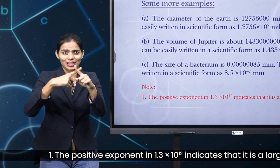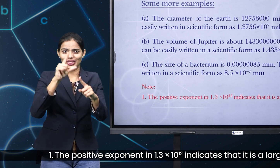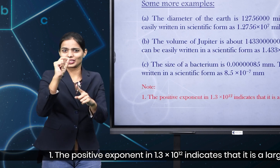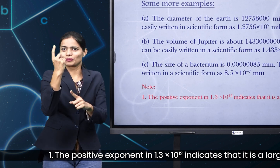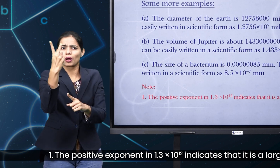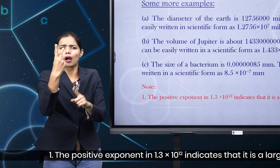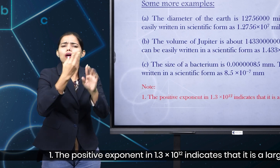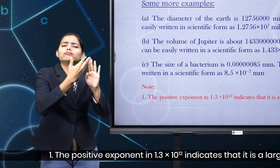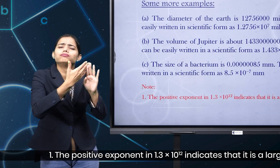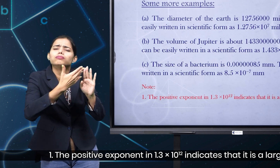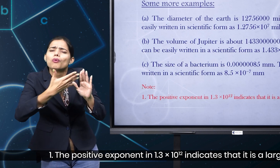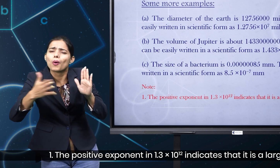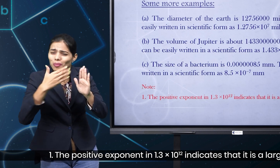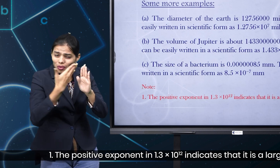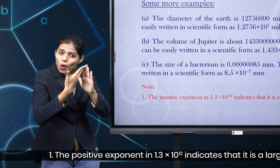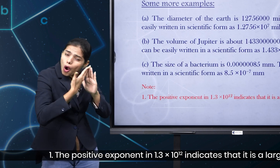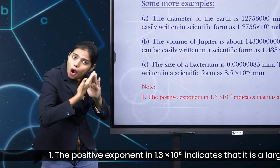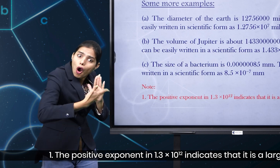indicates that it is a large number.